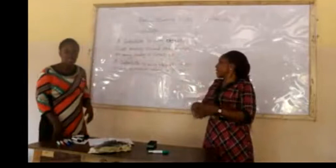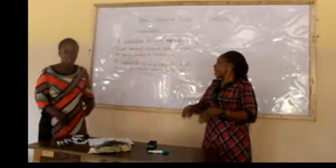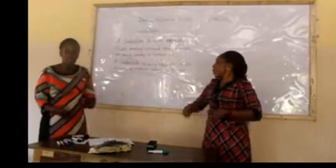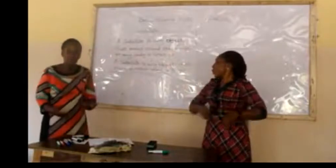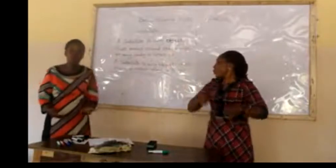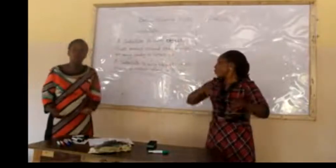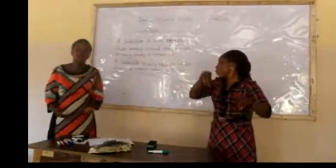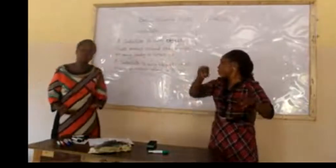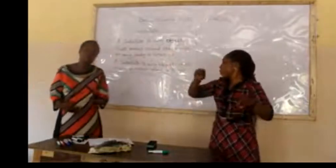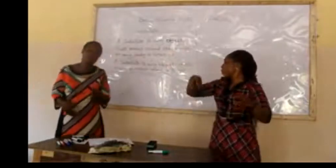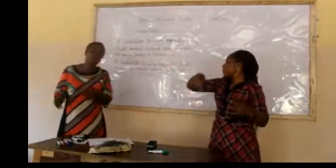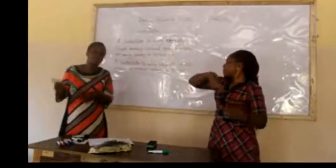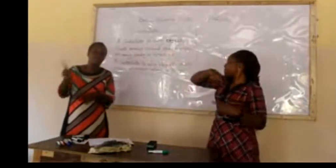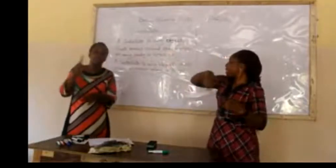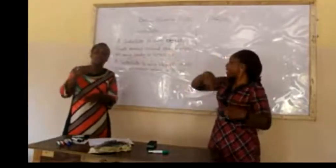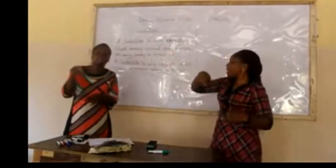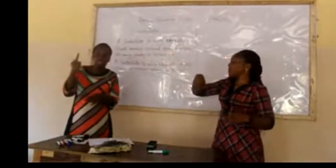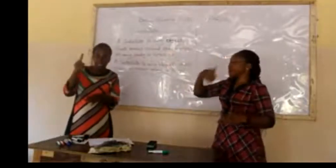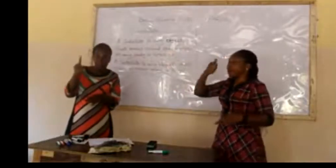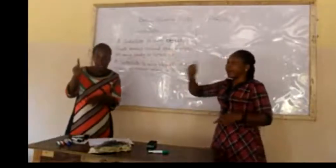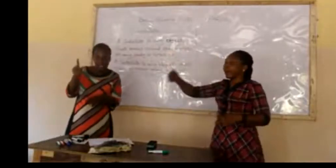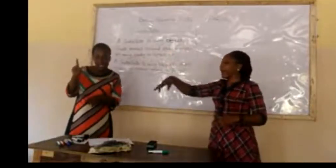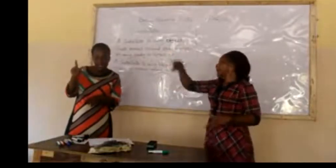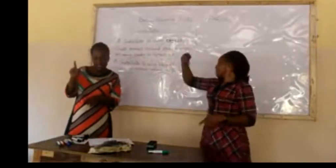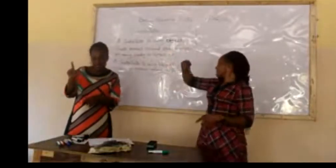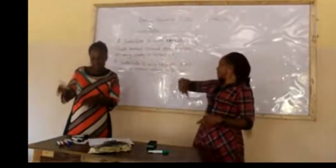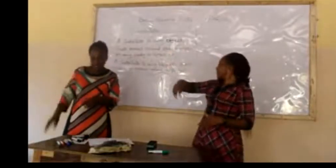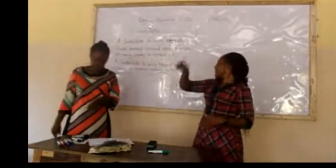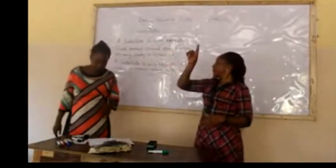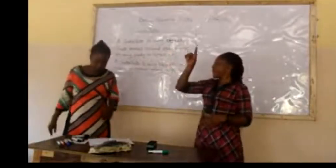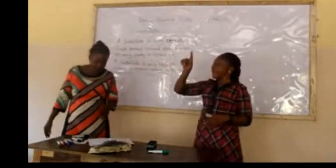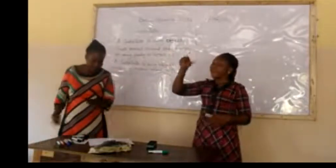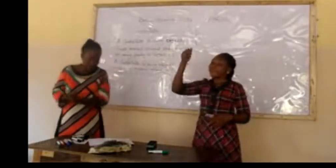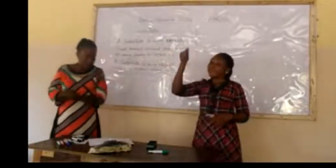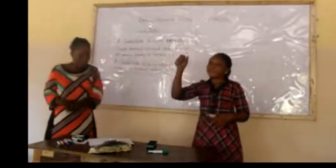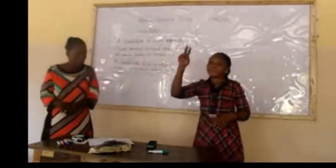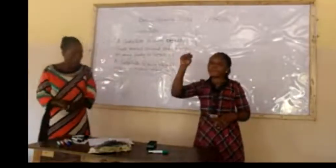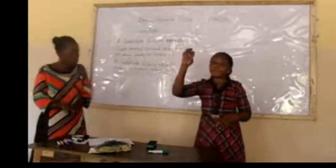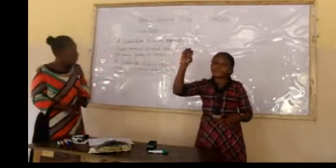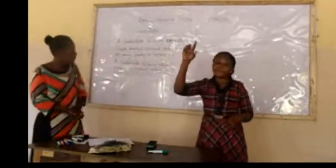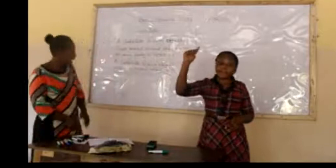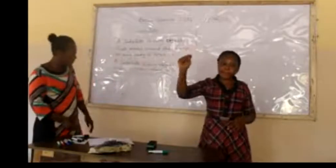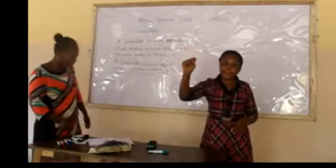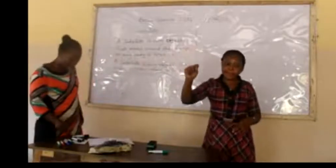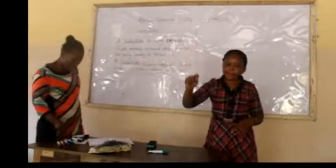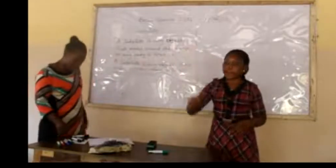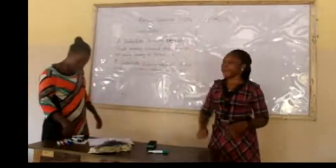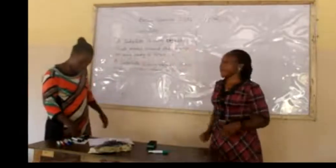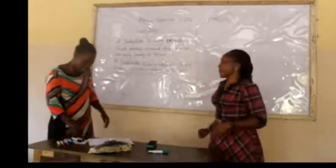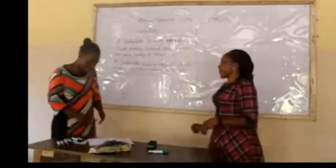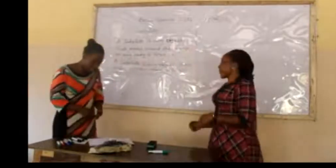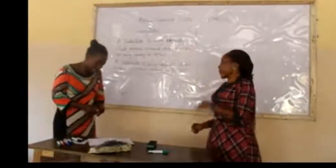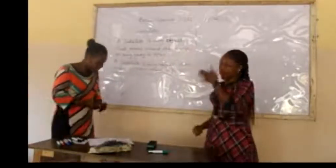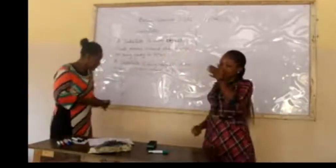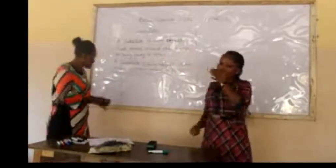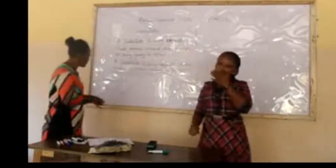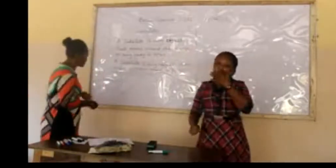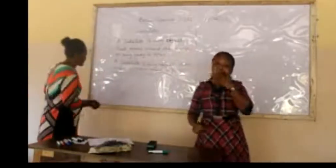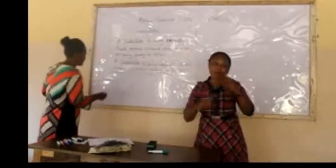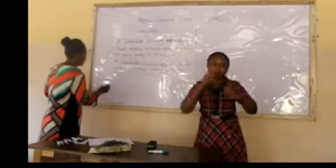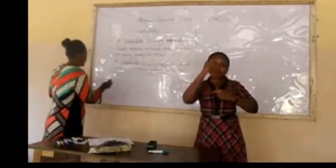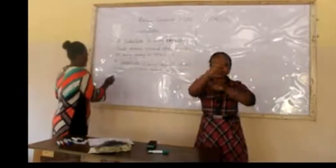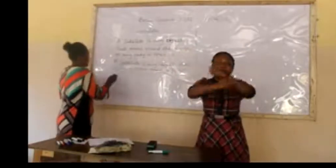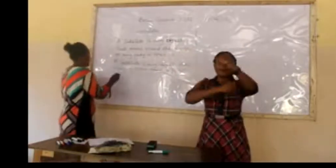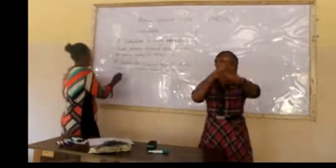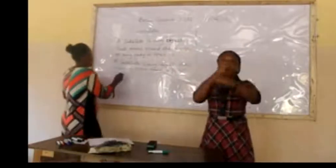instance, the moon that moves around the planets. So we have types of satellites.